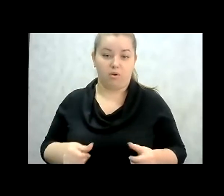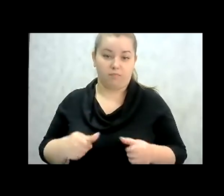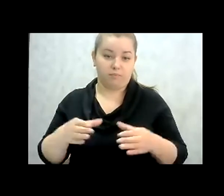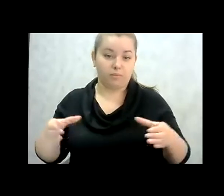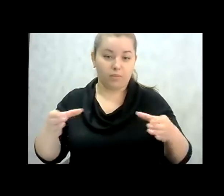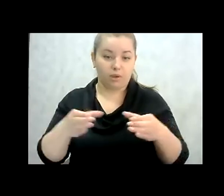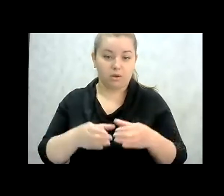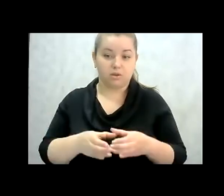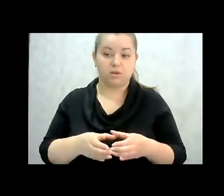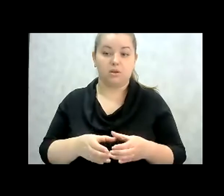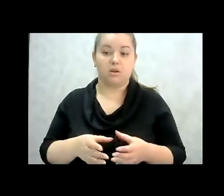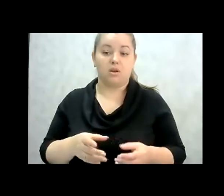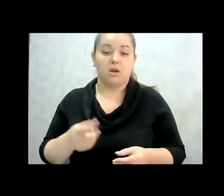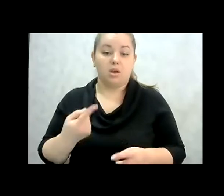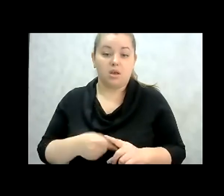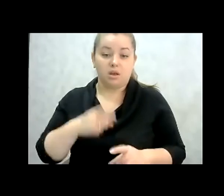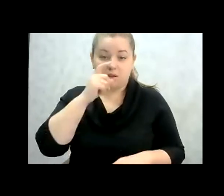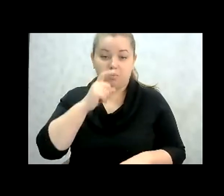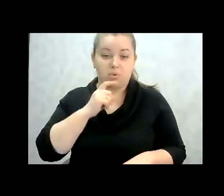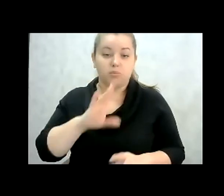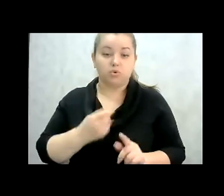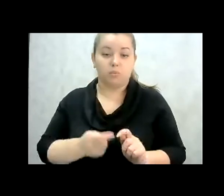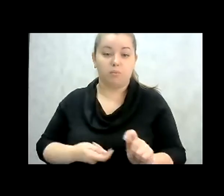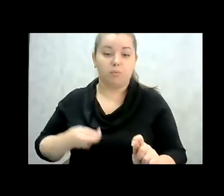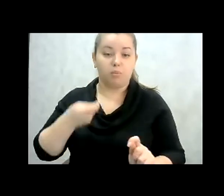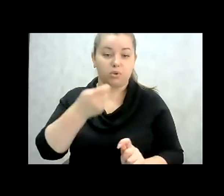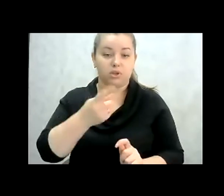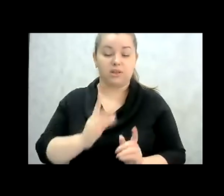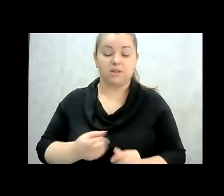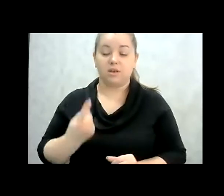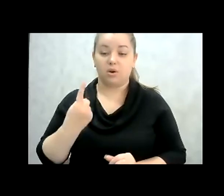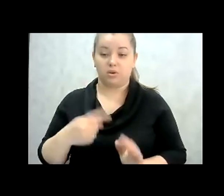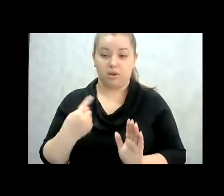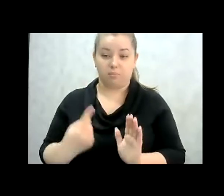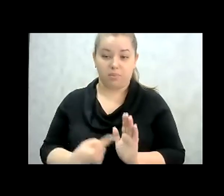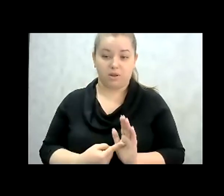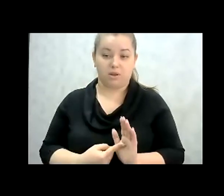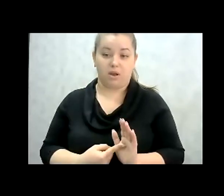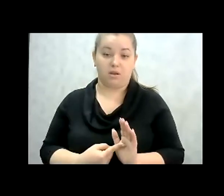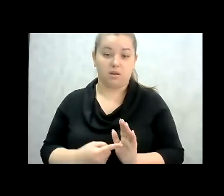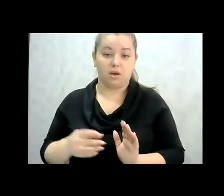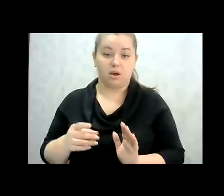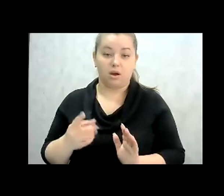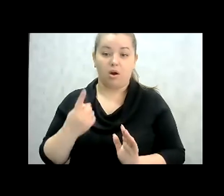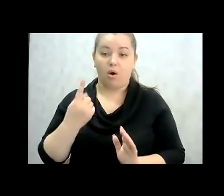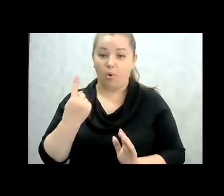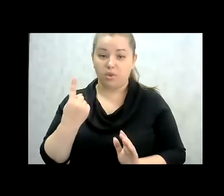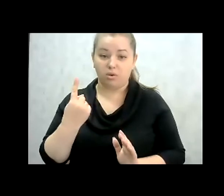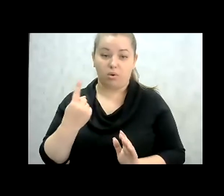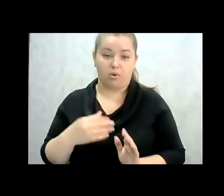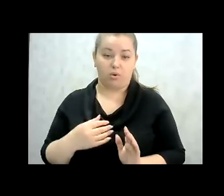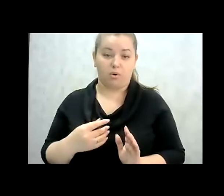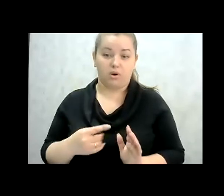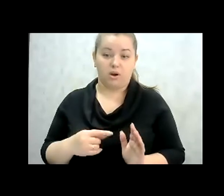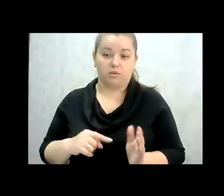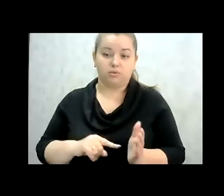really surprised by the Cabinet of Ministers submitted a draft law which addresses only one particular problem